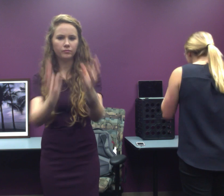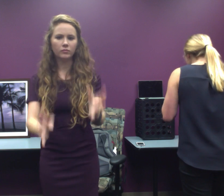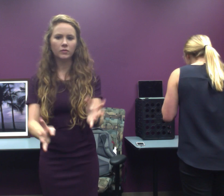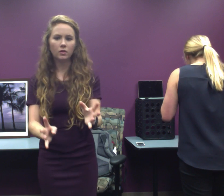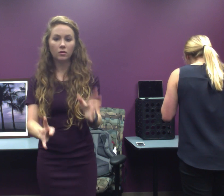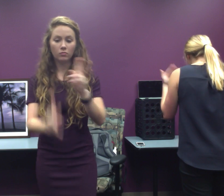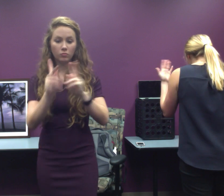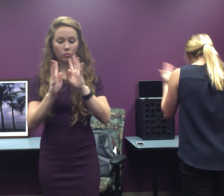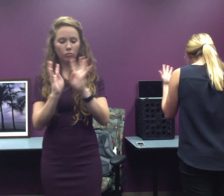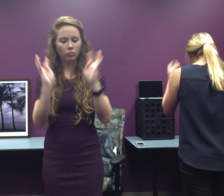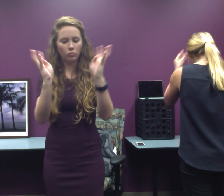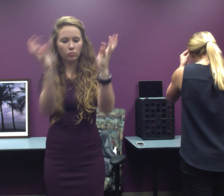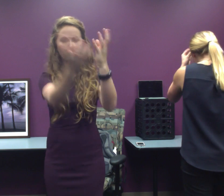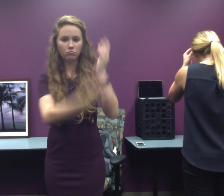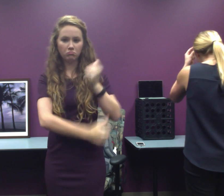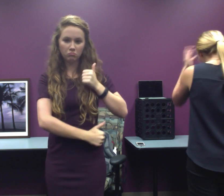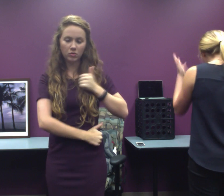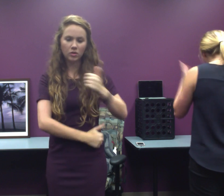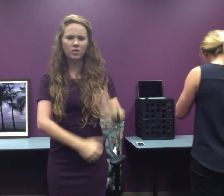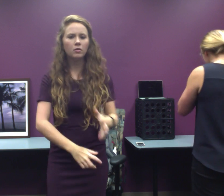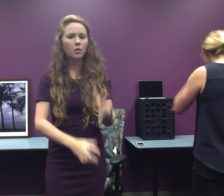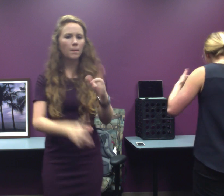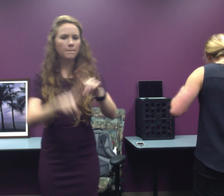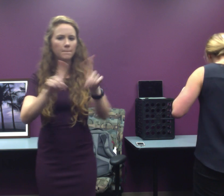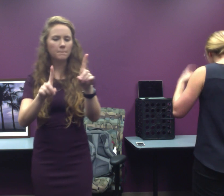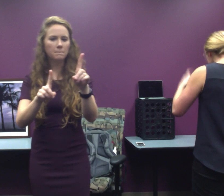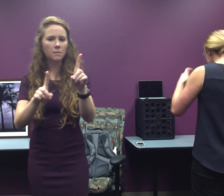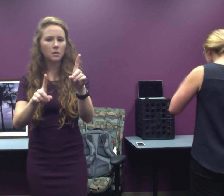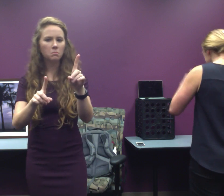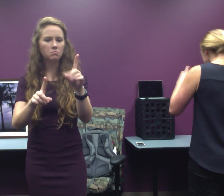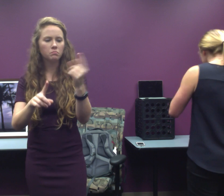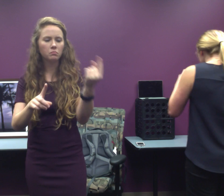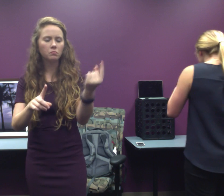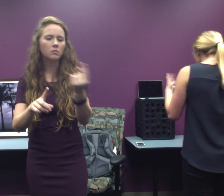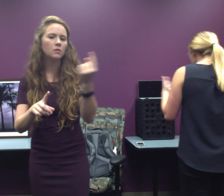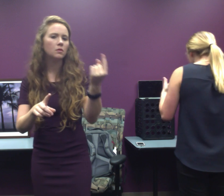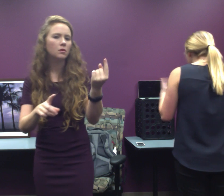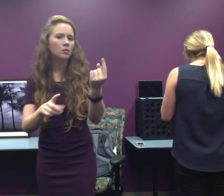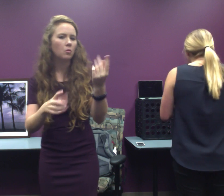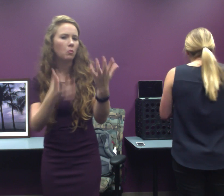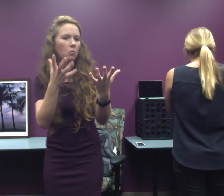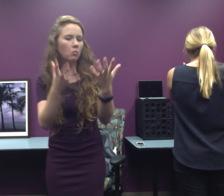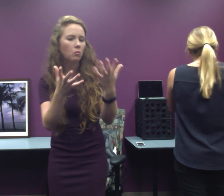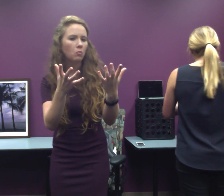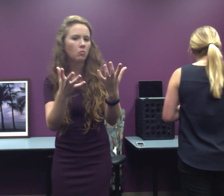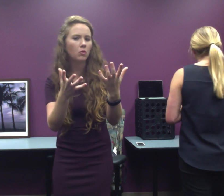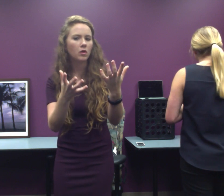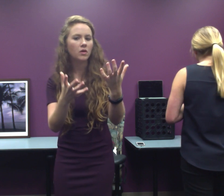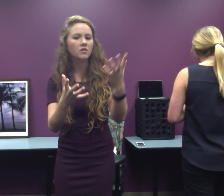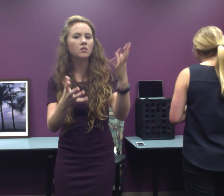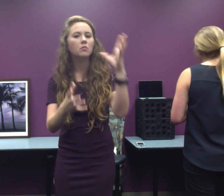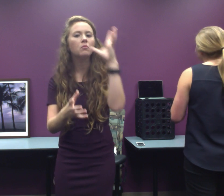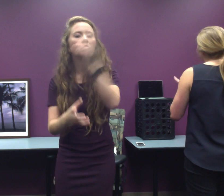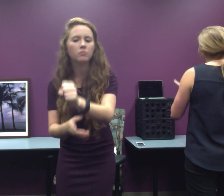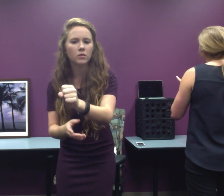Let's just wait till I'll run off. What's not there yet, Brett? The cannon. So here's where Henry Knox